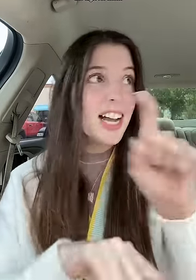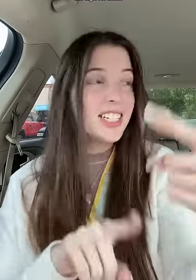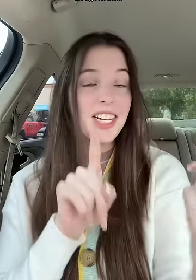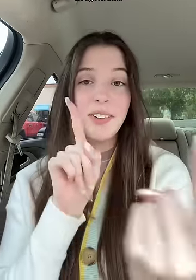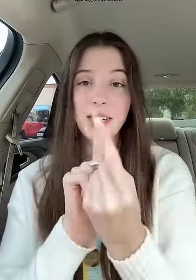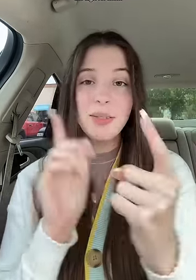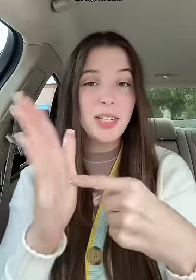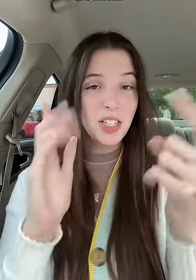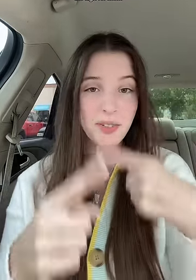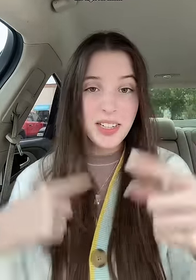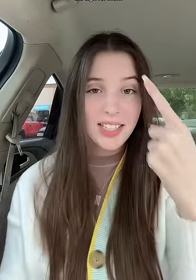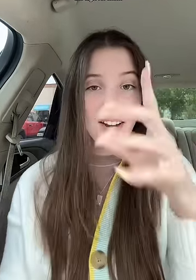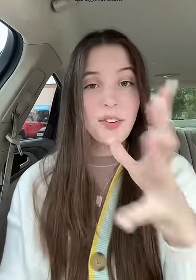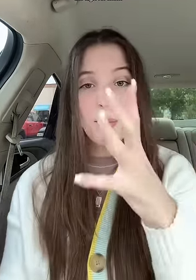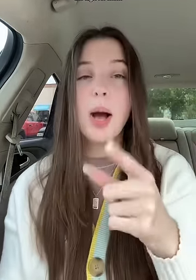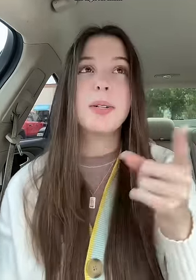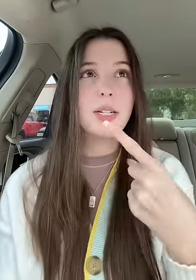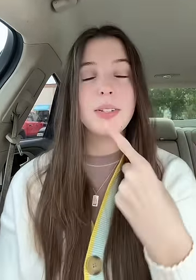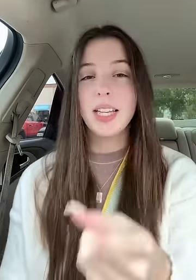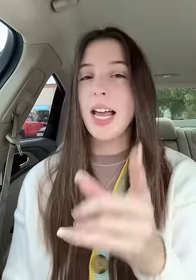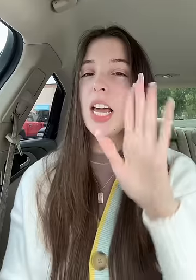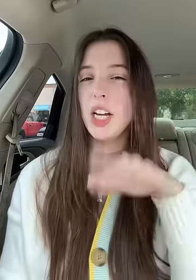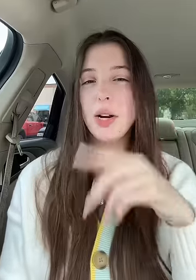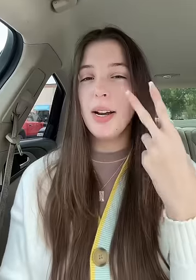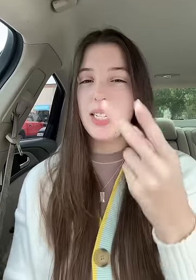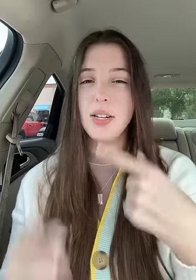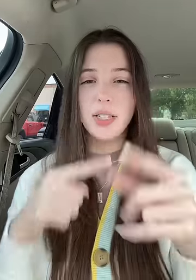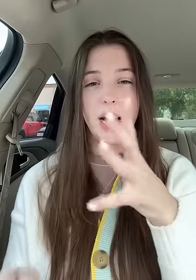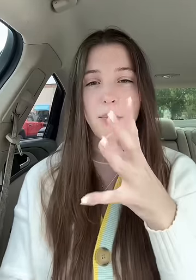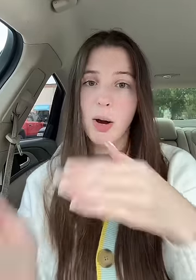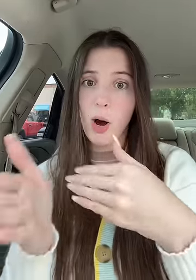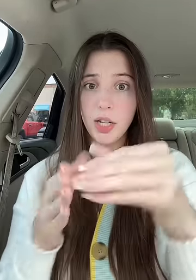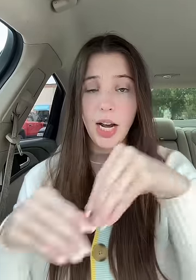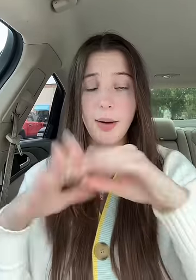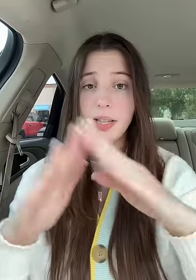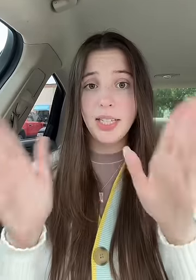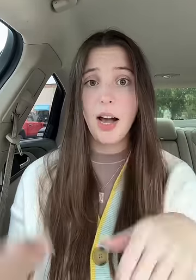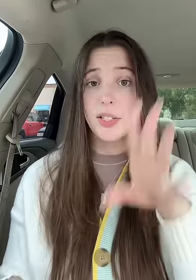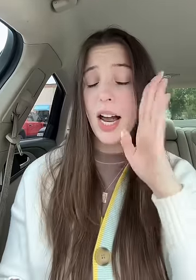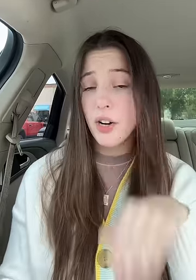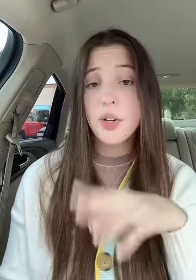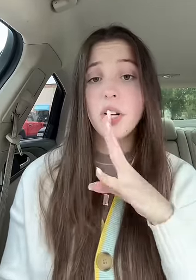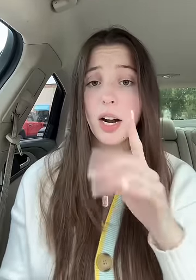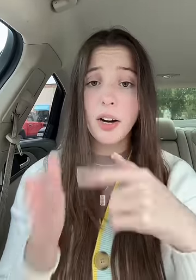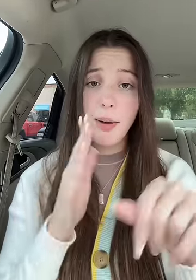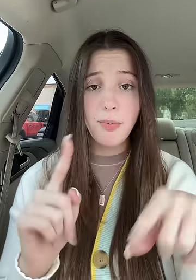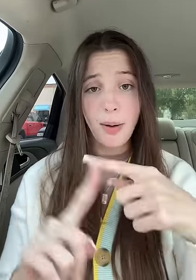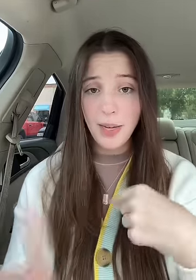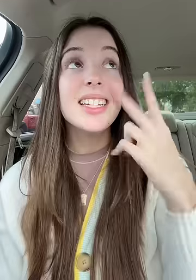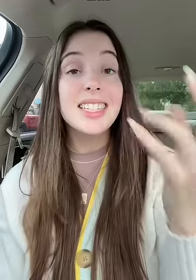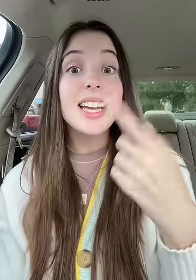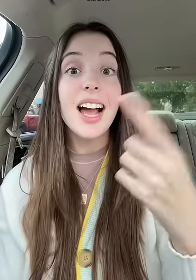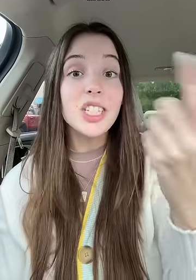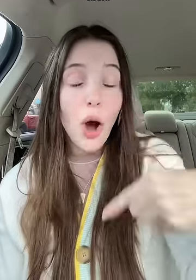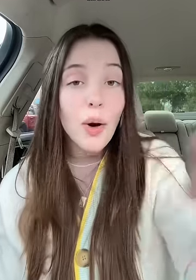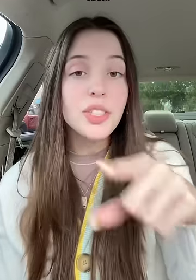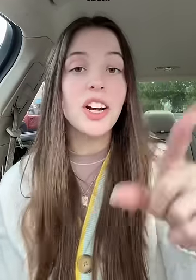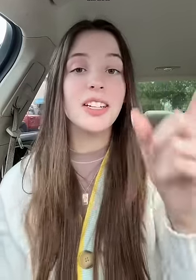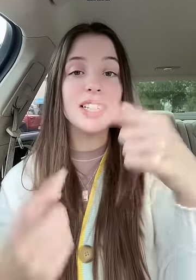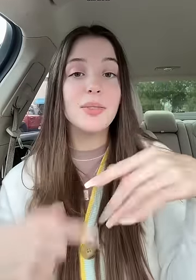she comes up to me and shows me the sign for mom, and she was like, "You know, I see you sign mom all the time in this house. I know you're talking crap about me." See, I told y'all this would